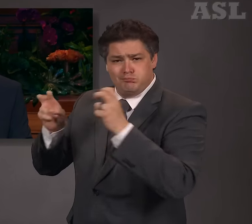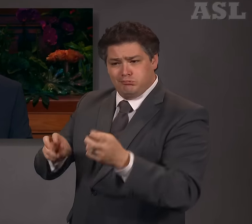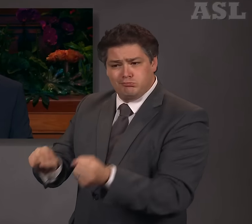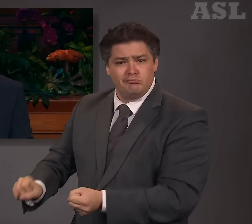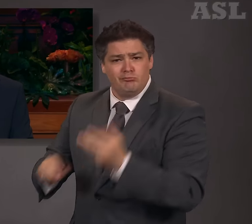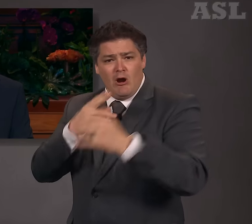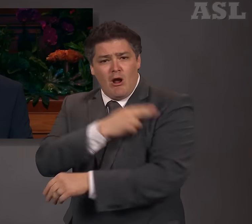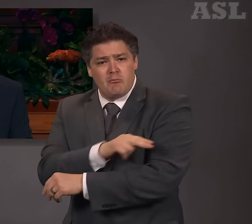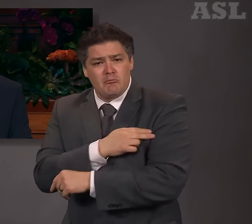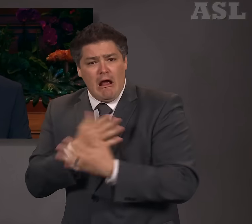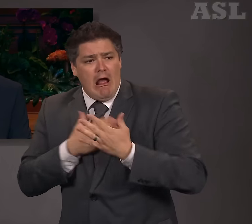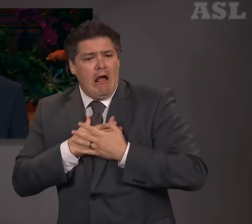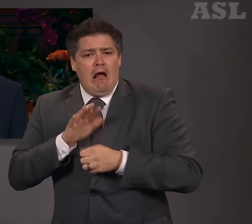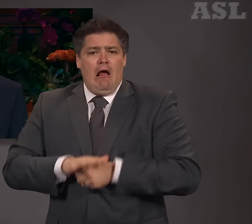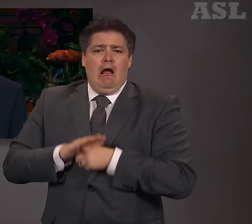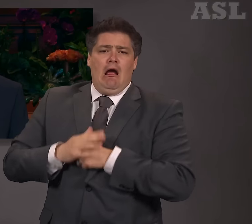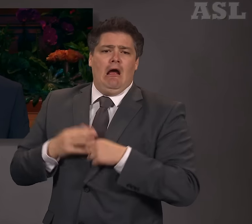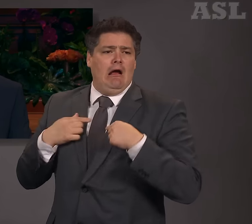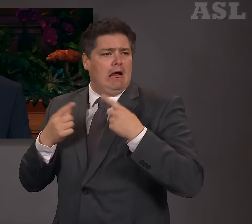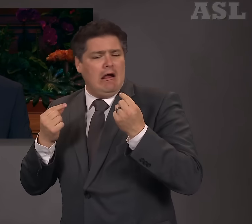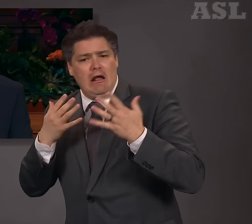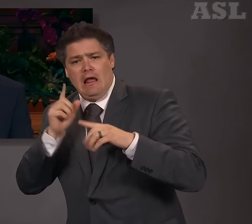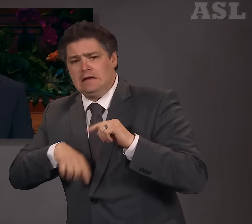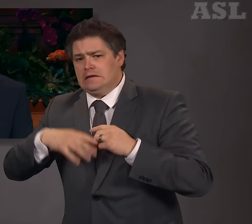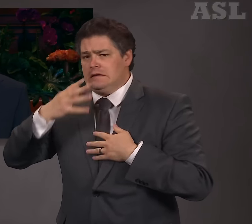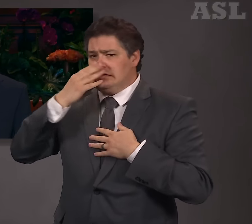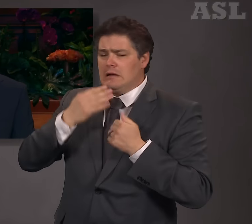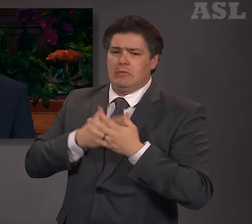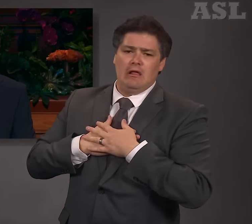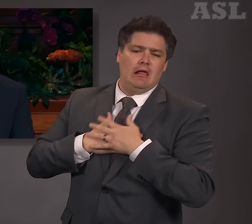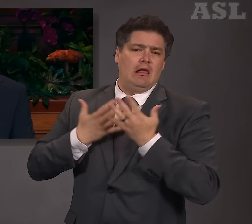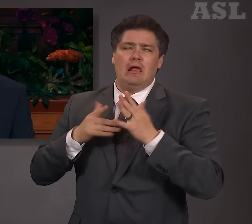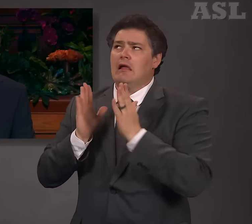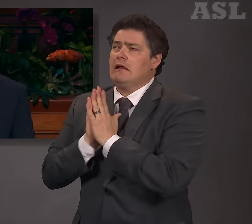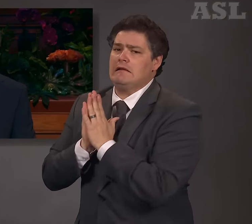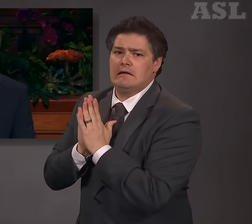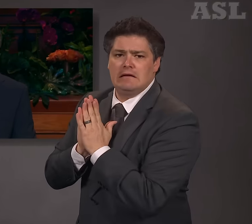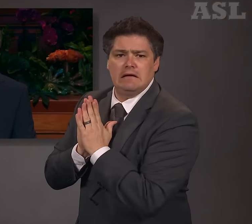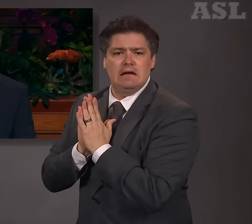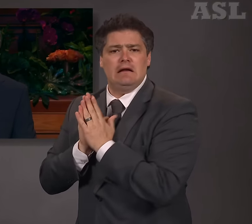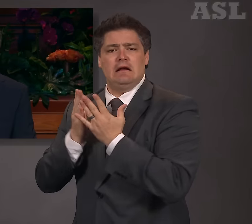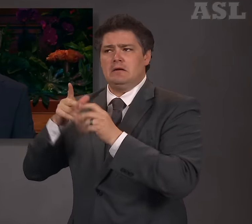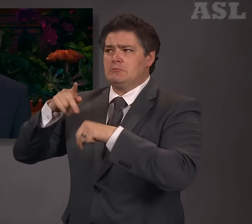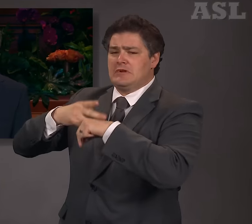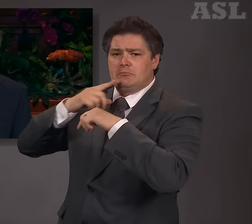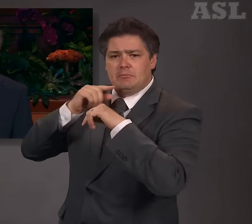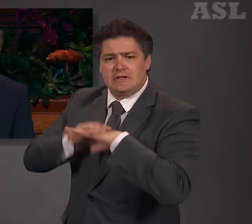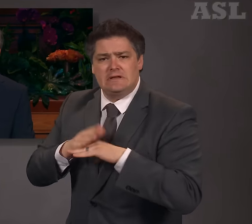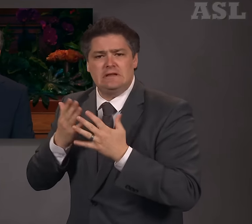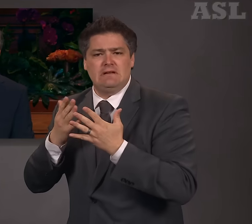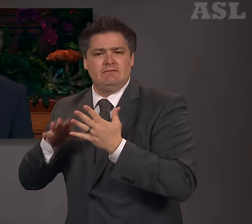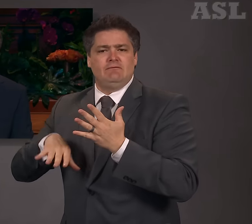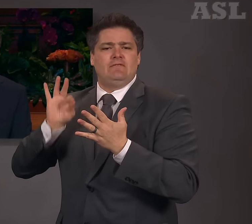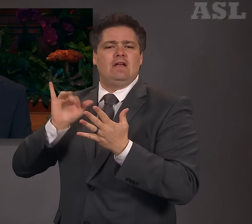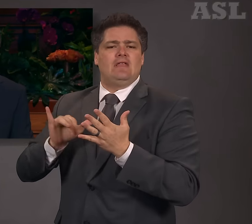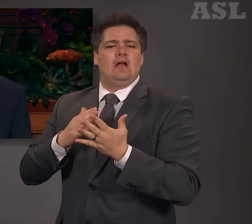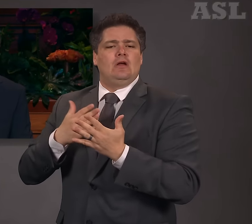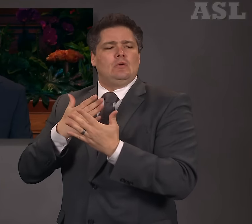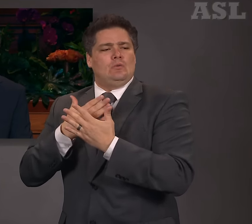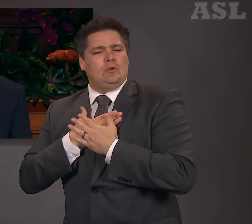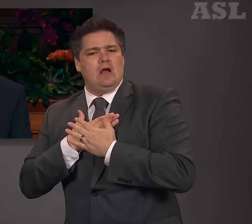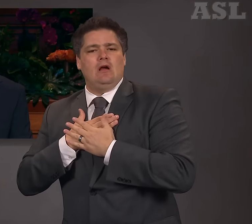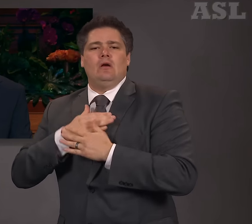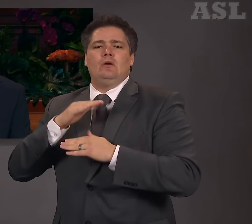in prayers and priesthood blessings. These contrasting experiences taught us that we are never alone